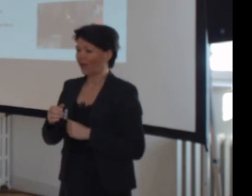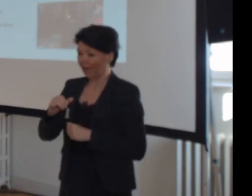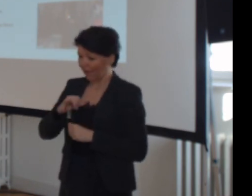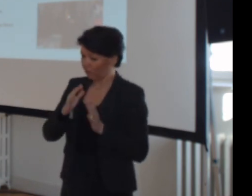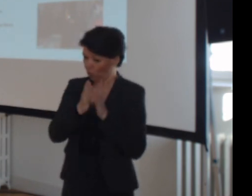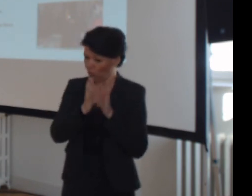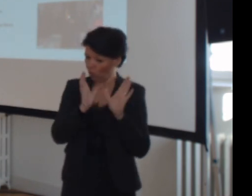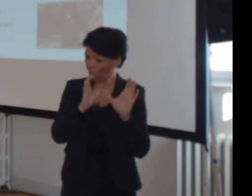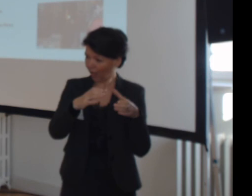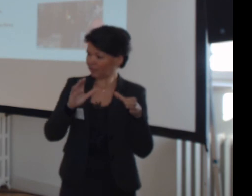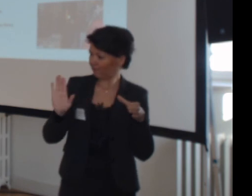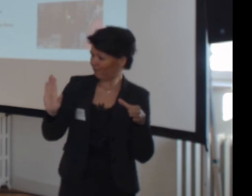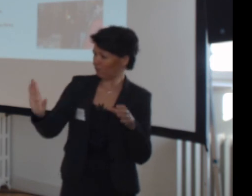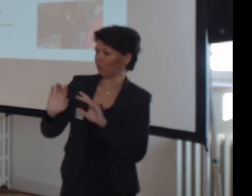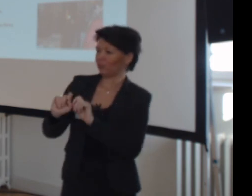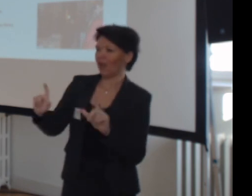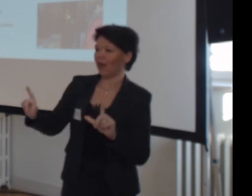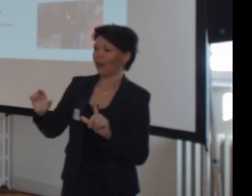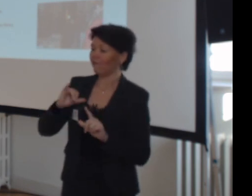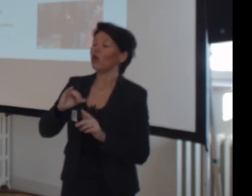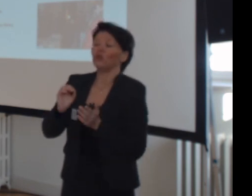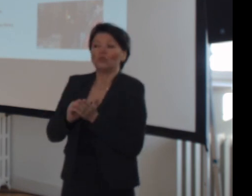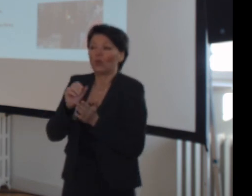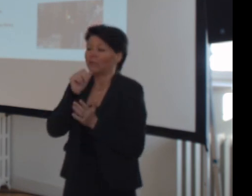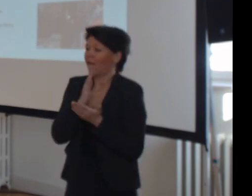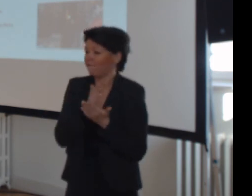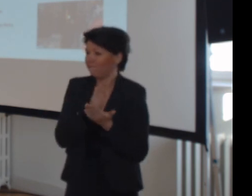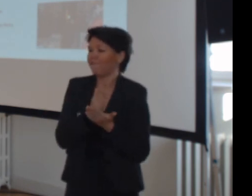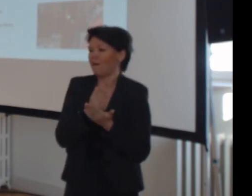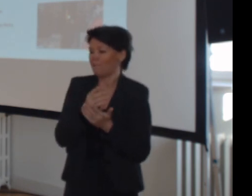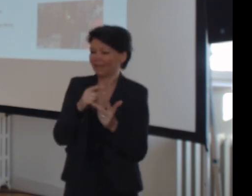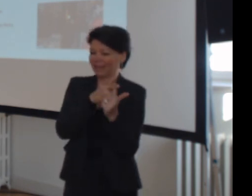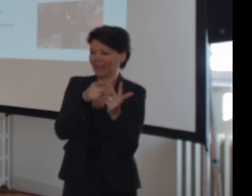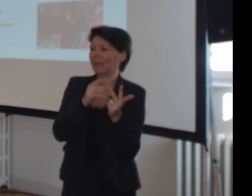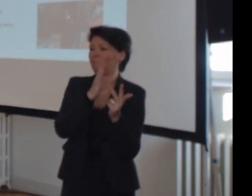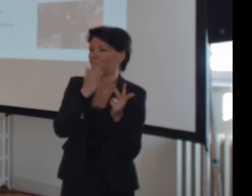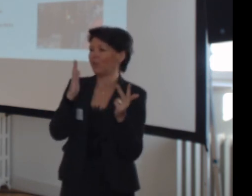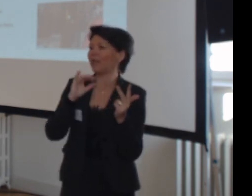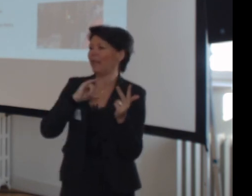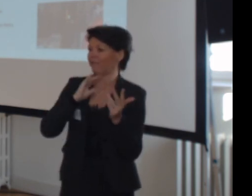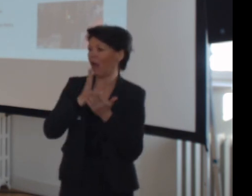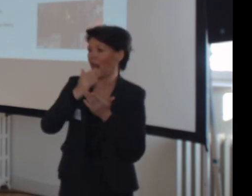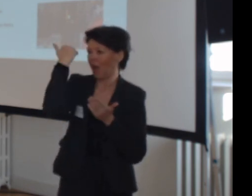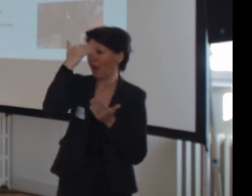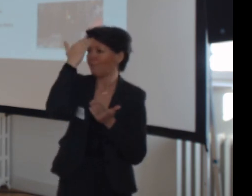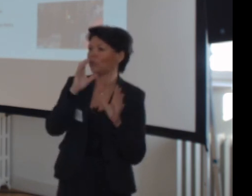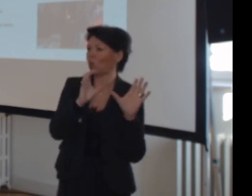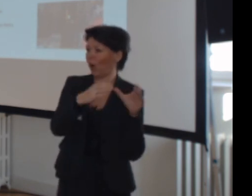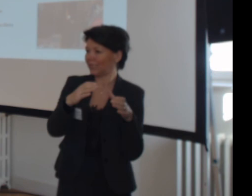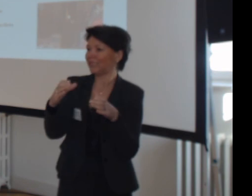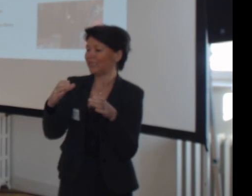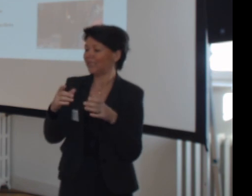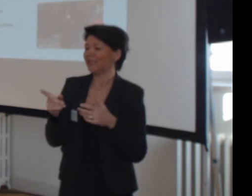language. We're still working on this, but in these 3 libraries with an Arabic collection, we see that